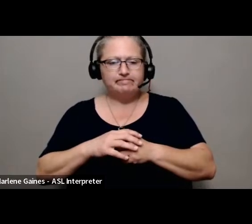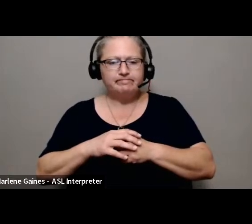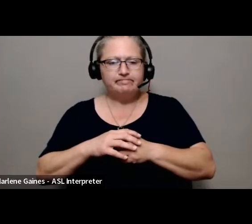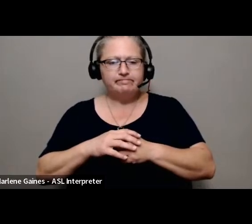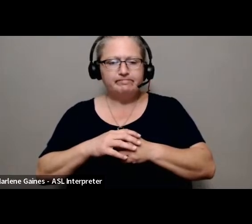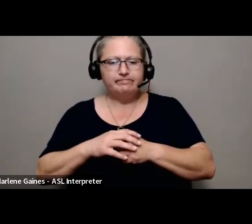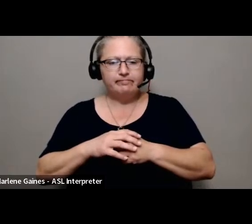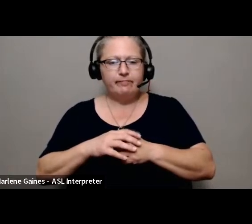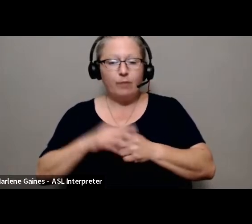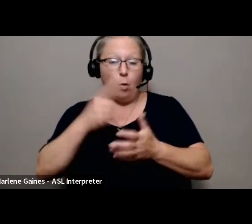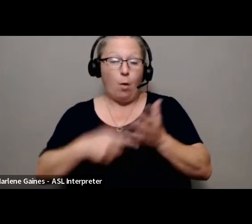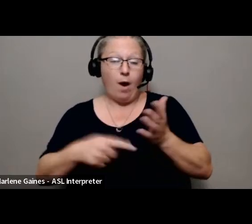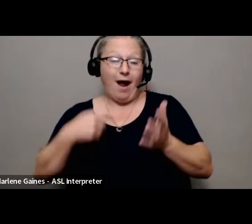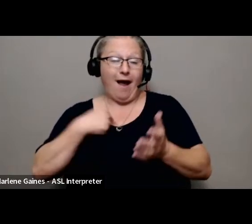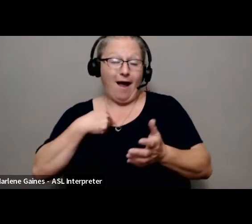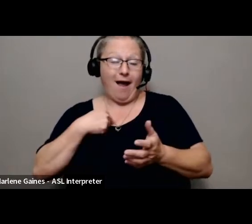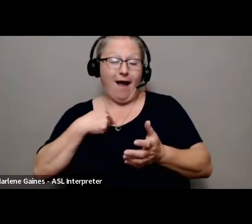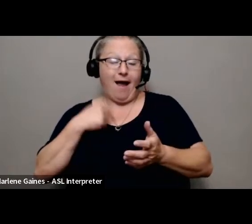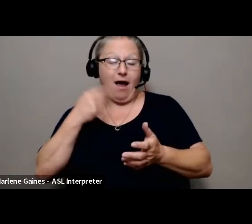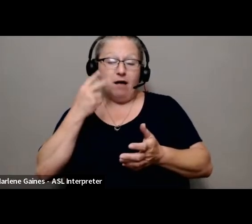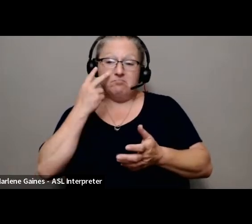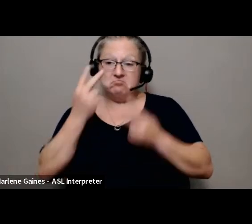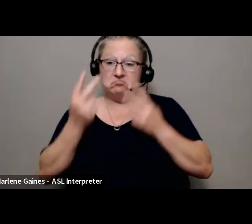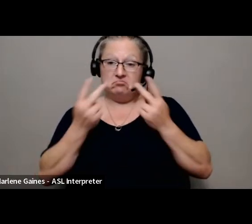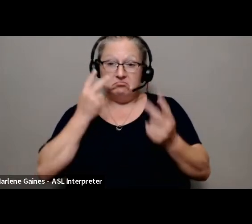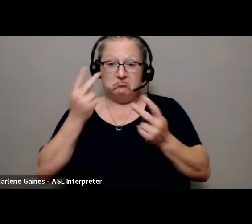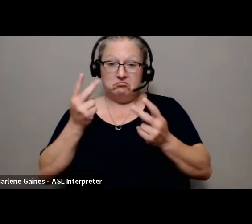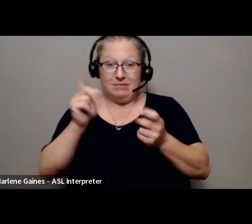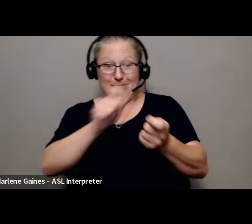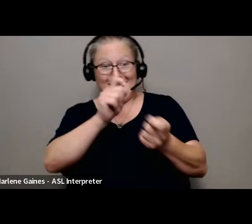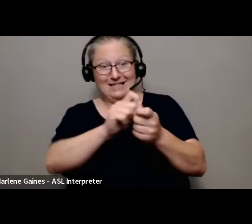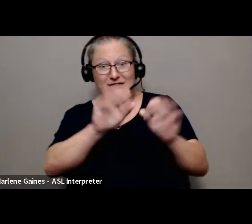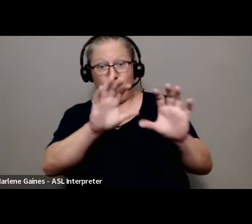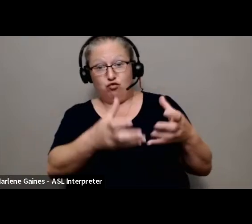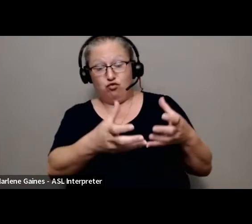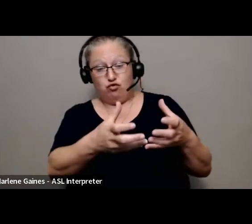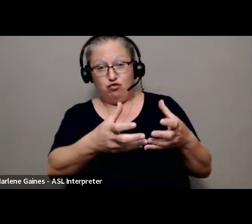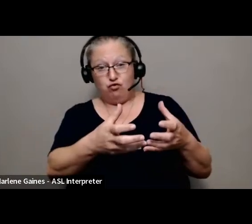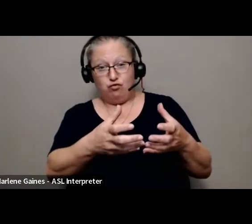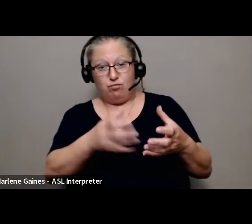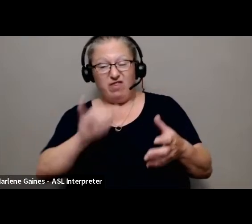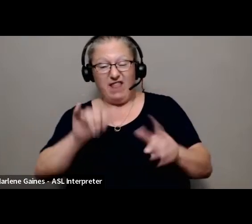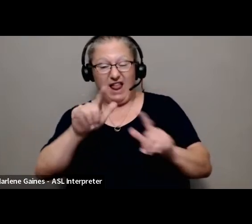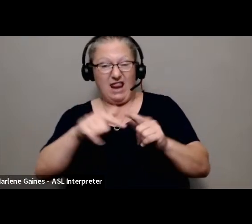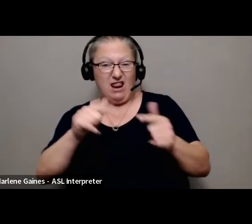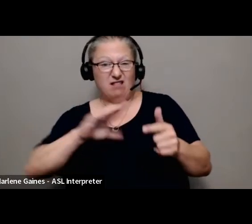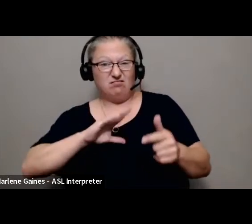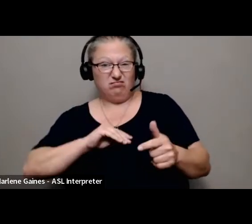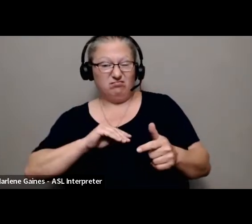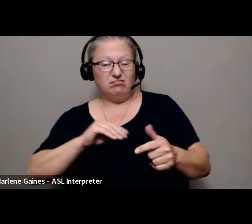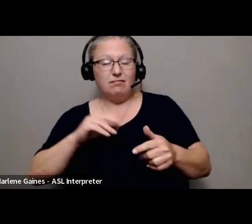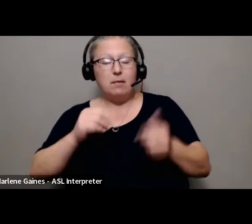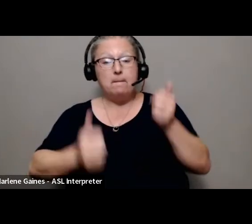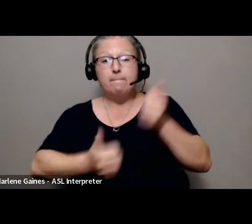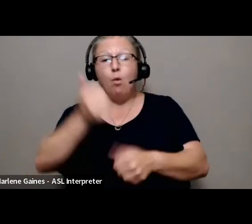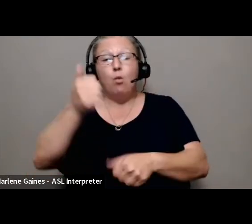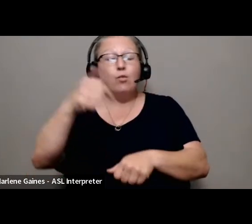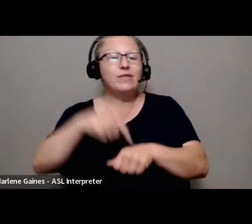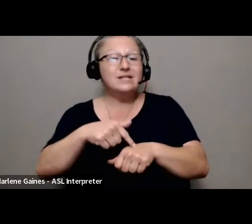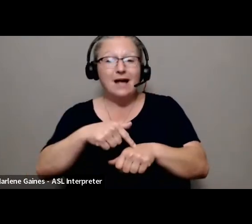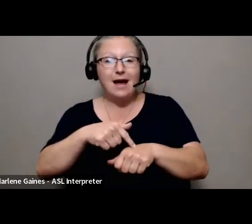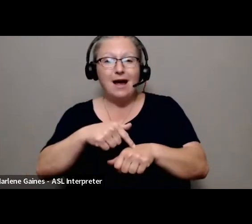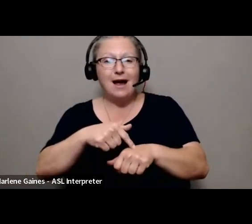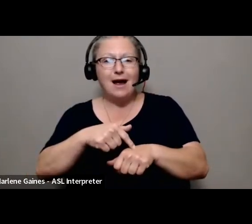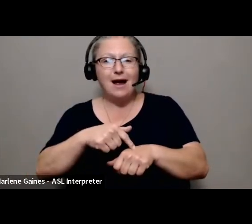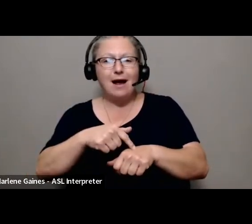I'll say from what I've seen with the specific group, dehumanizing language, most of the time it's